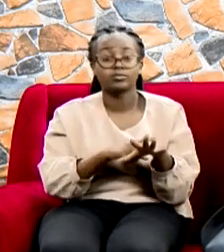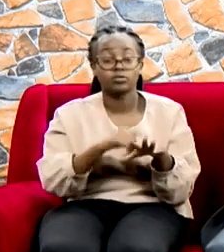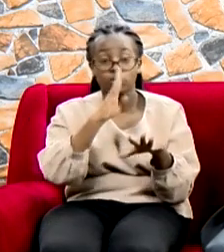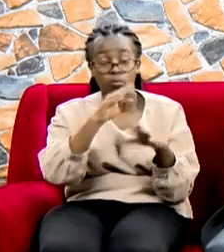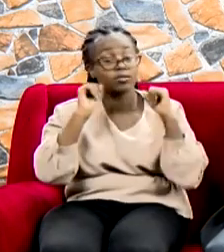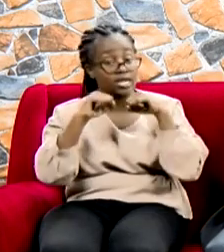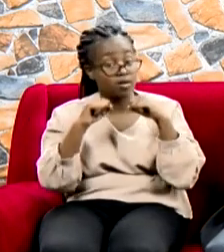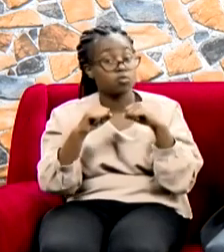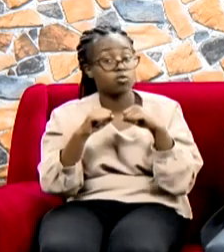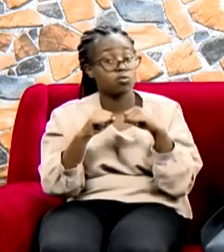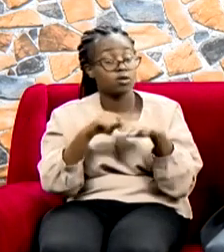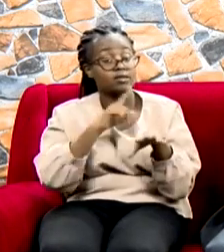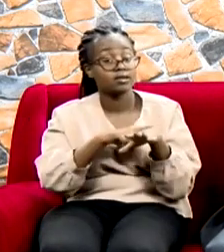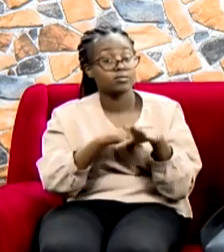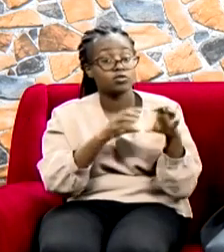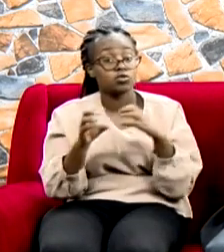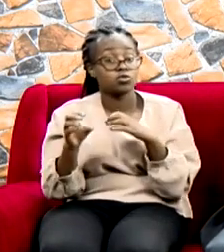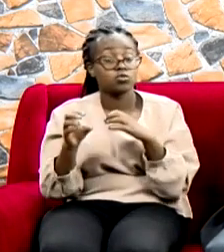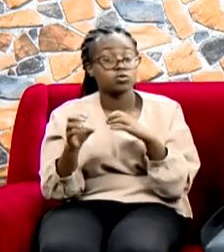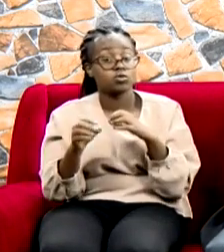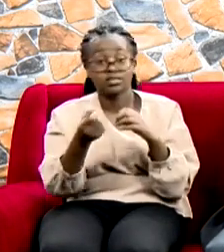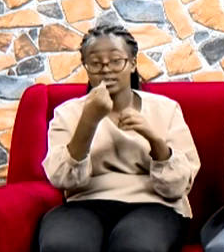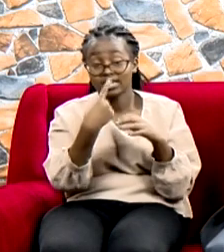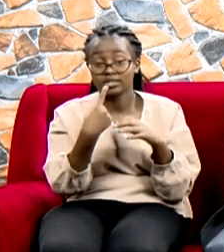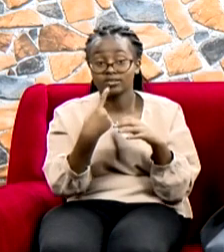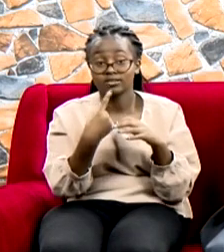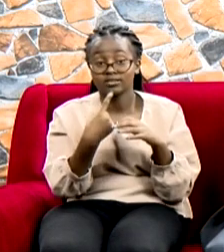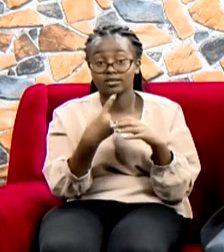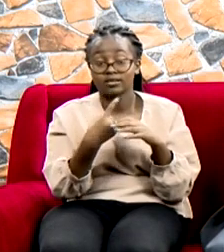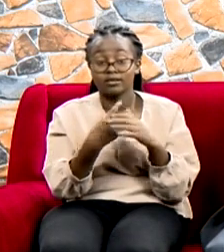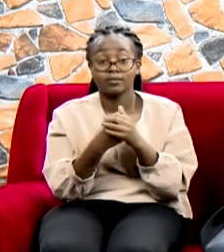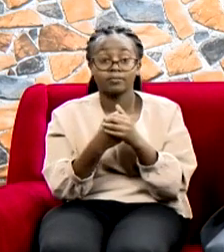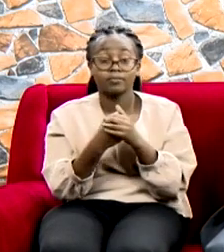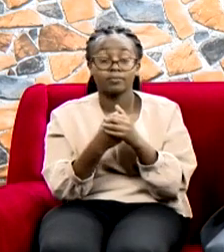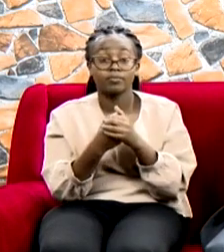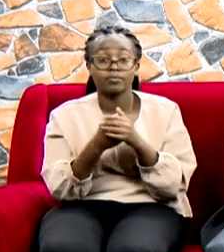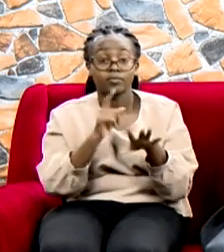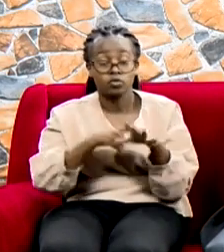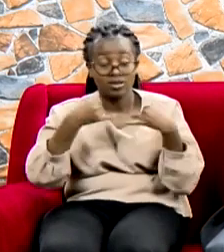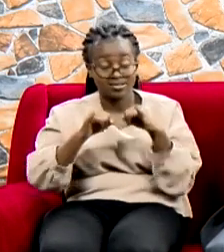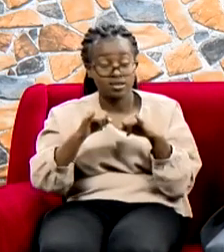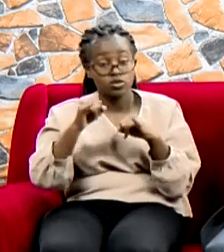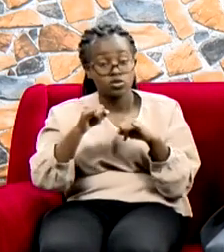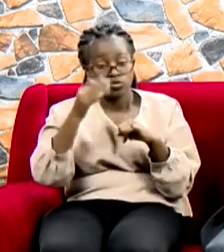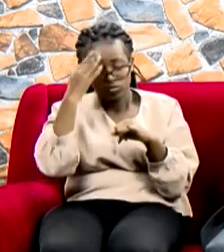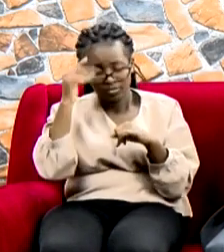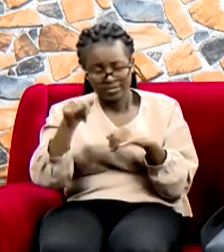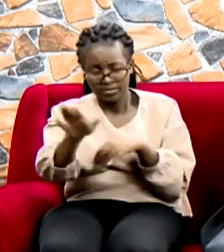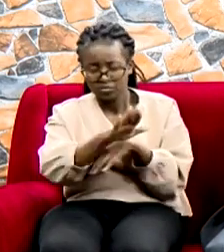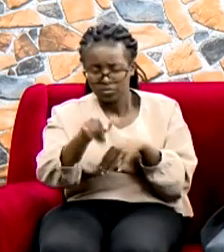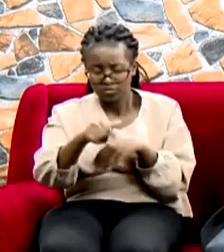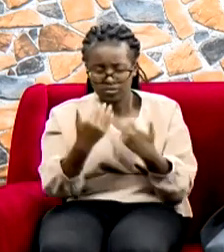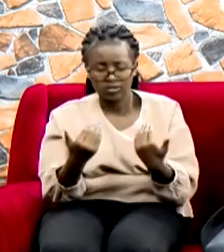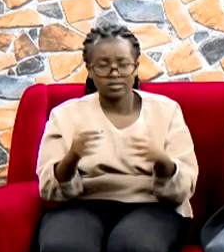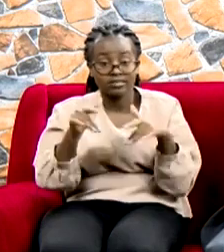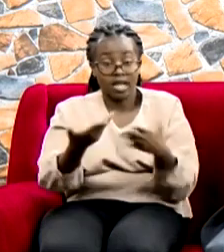be able to, when we're doing this bit back on the diagnosis side of it and the intervention side, when you're trying to figure out this is the environment of this